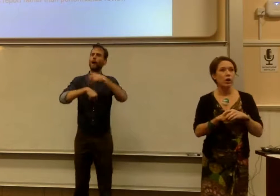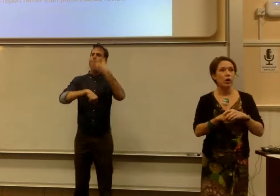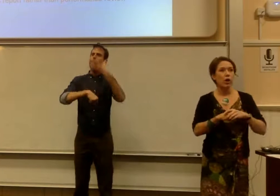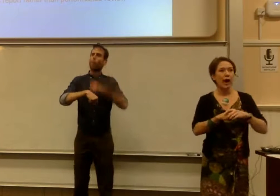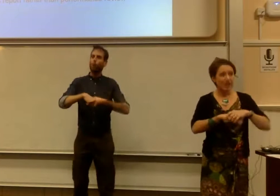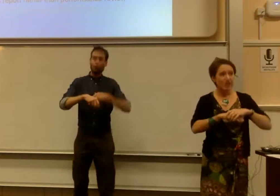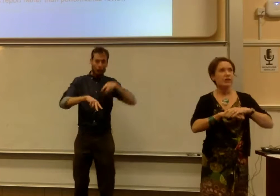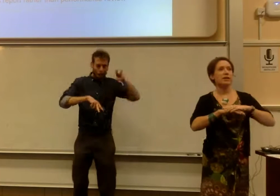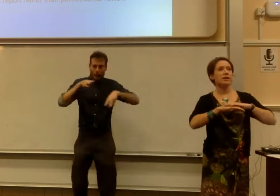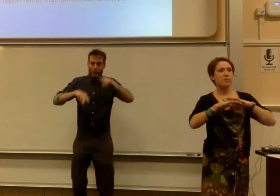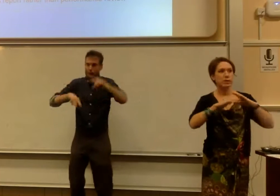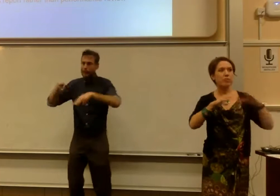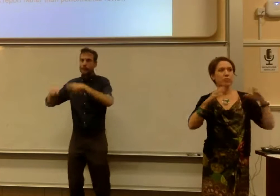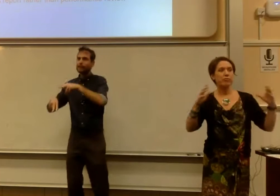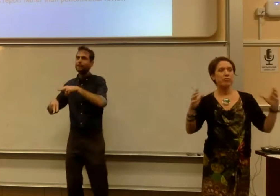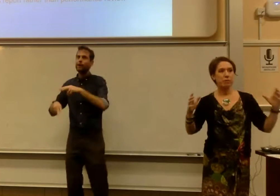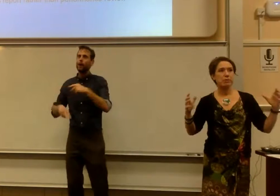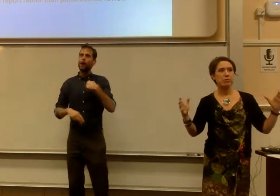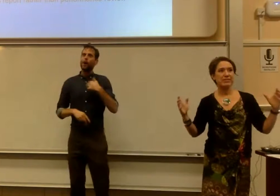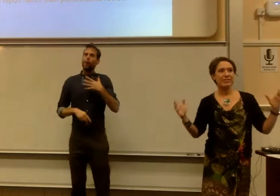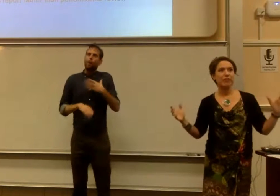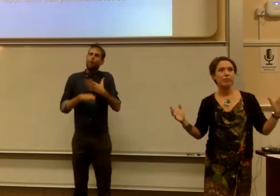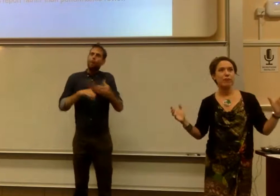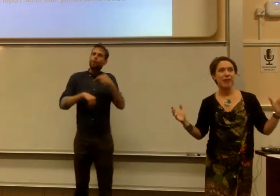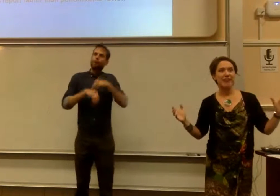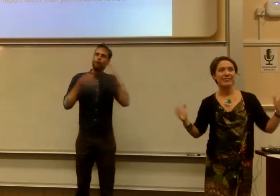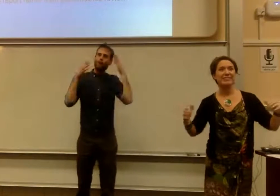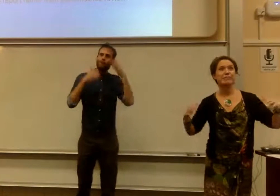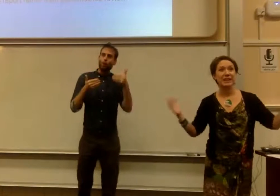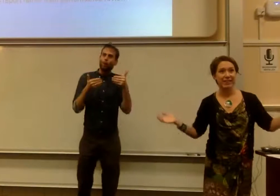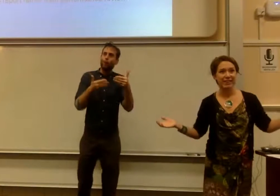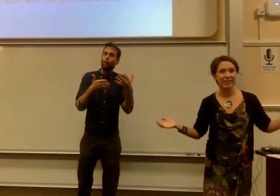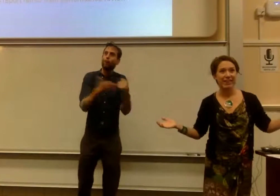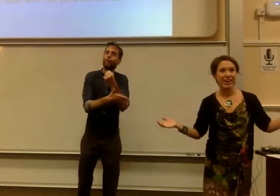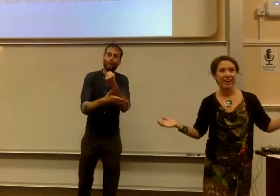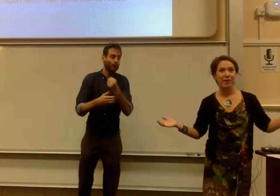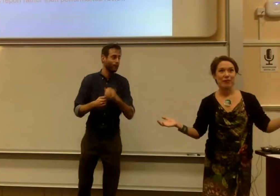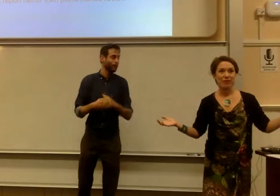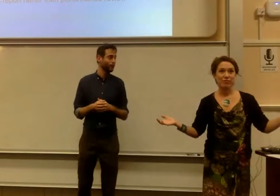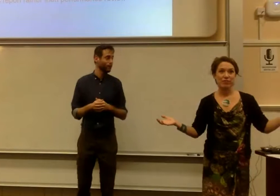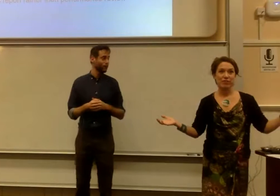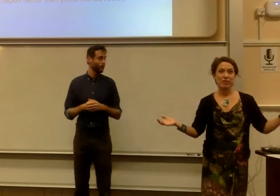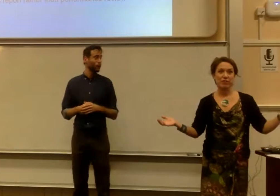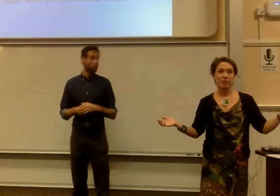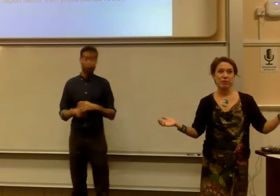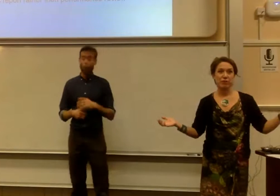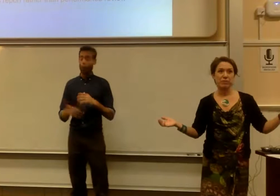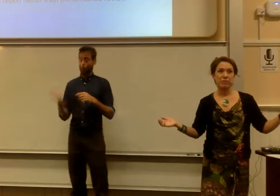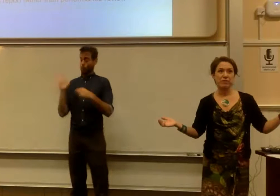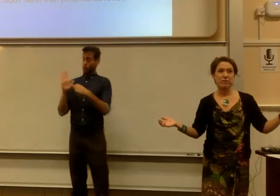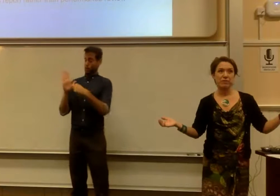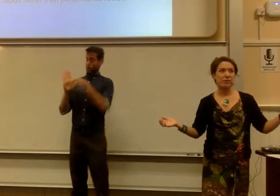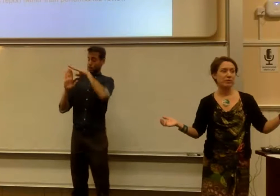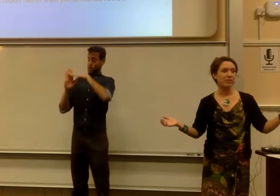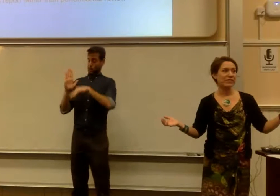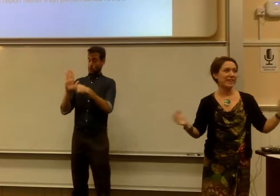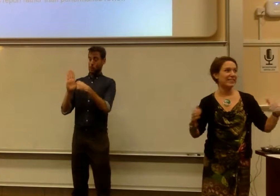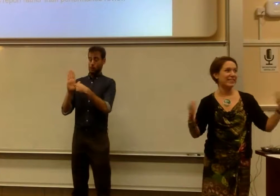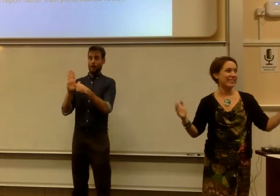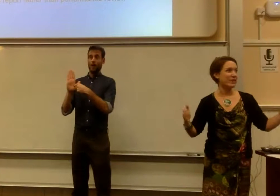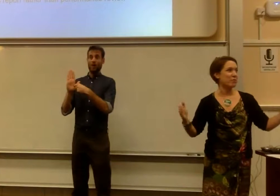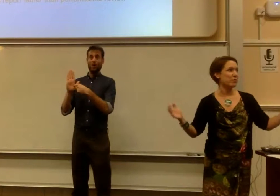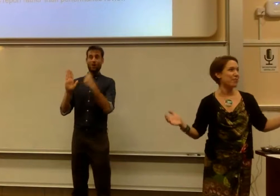said, actually, the number of public bodies covered by the Act is bigger as a result of government amendments, because